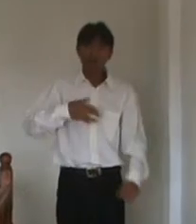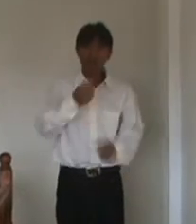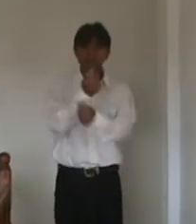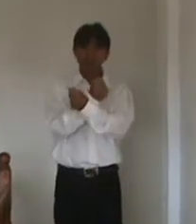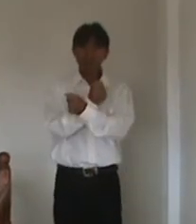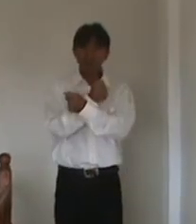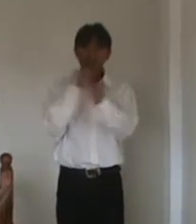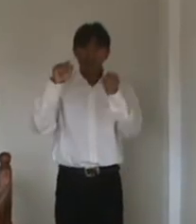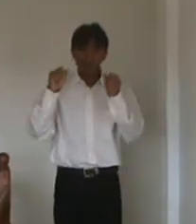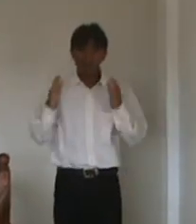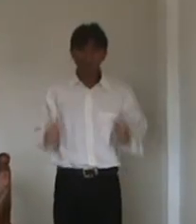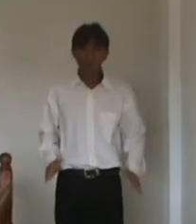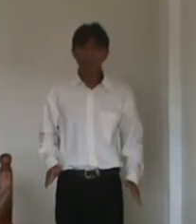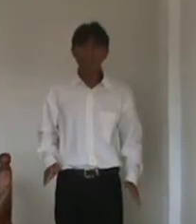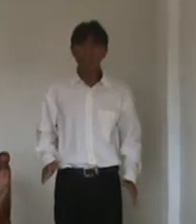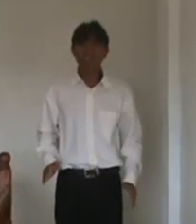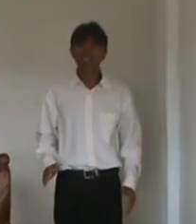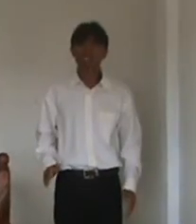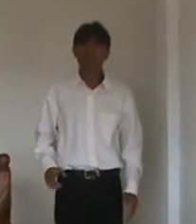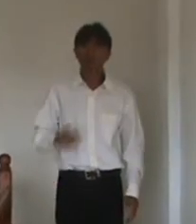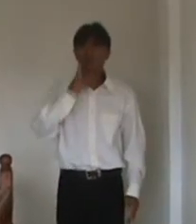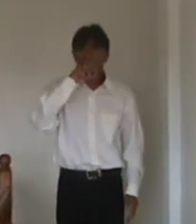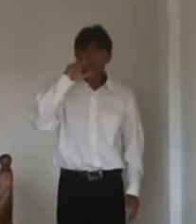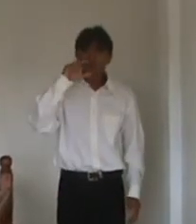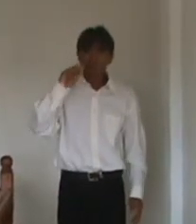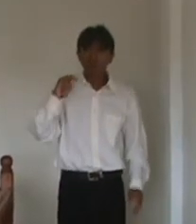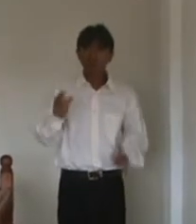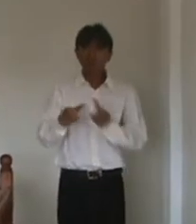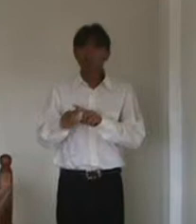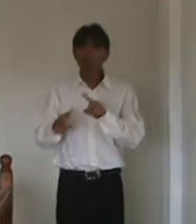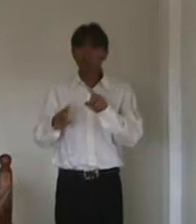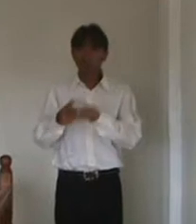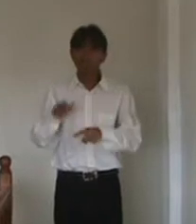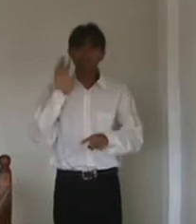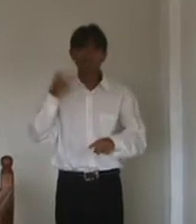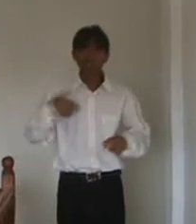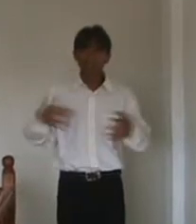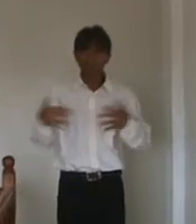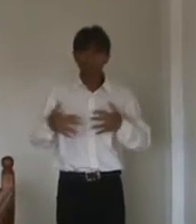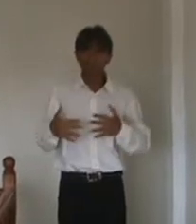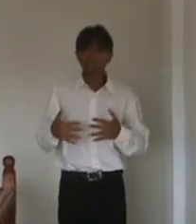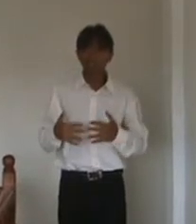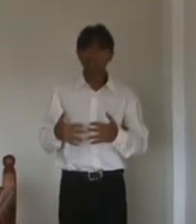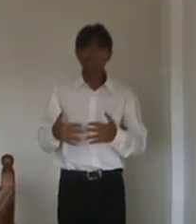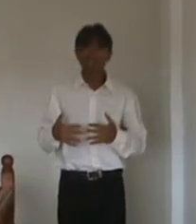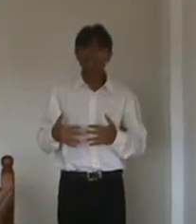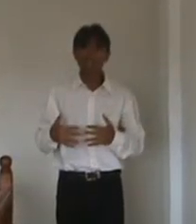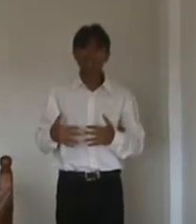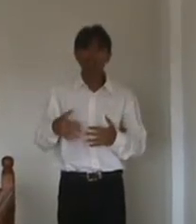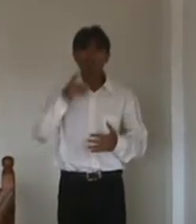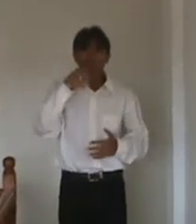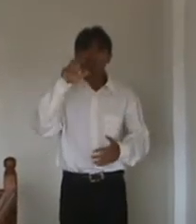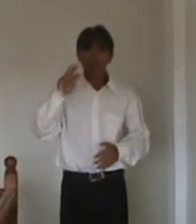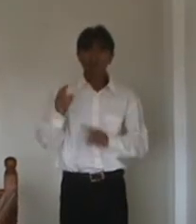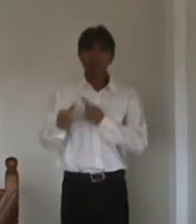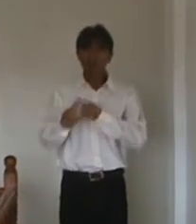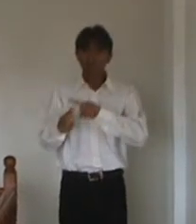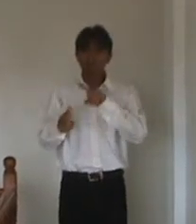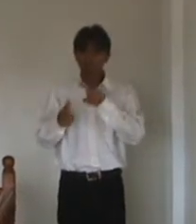salvation. Whom then shall I fear? Whom